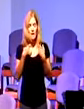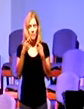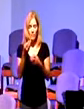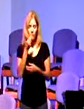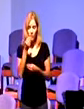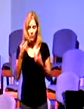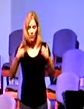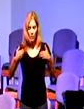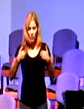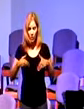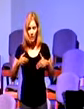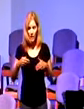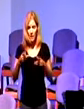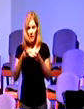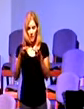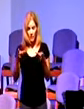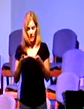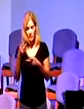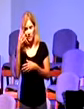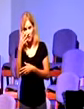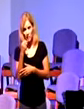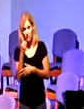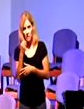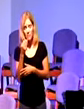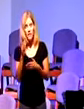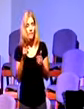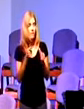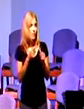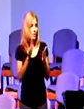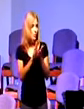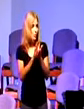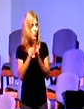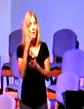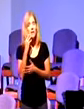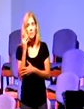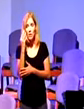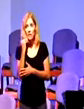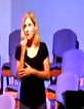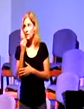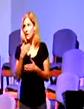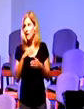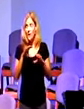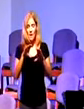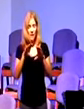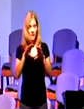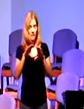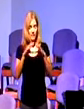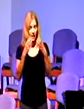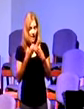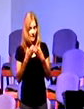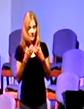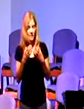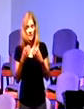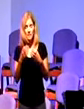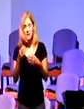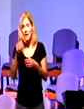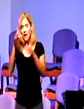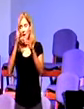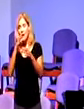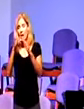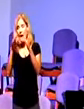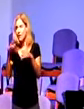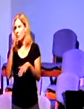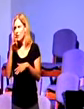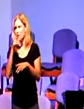food, clothing, and a place to sleep, and my first school experience. And I had classmates and house mothers, but of course,